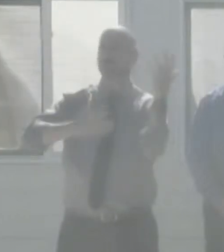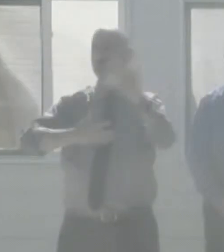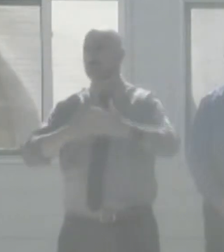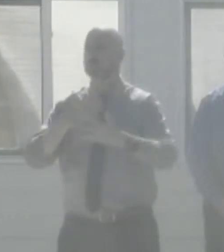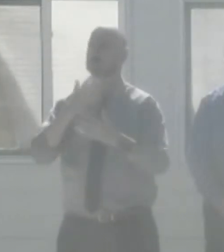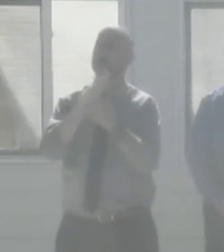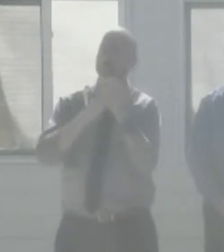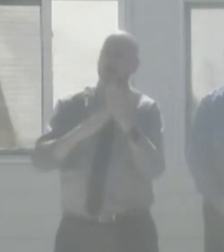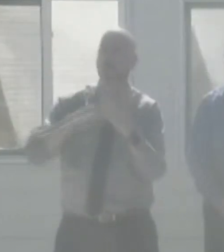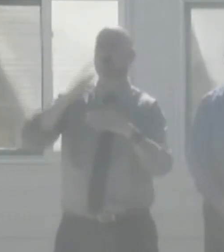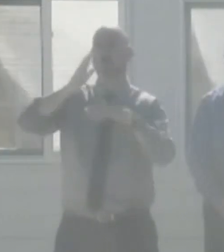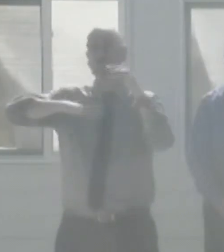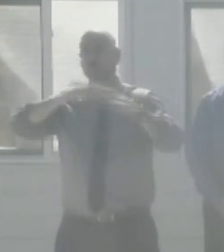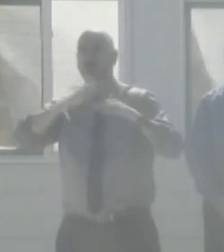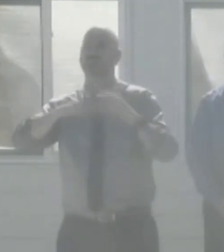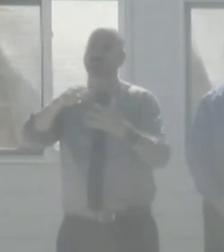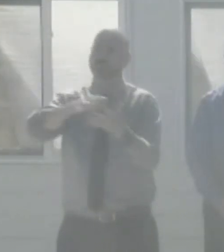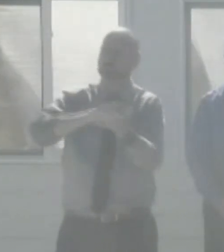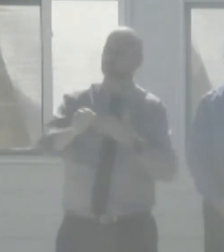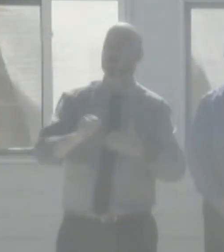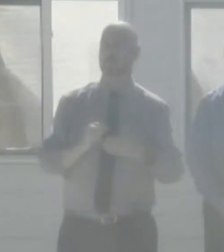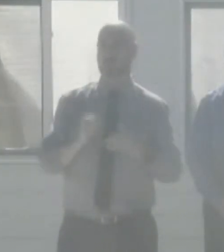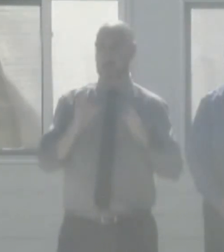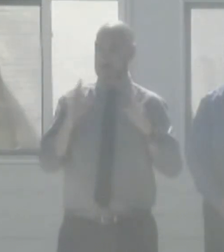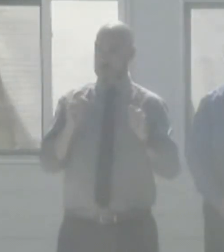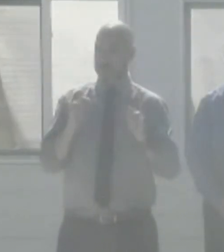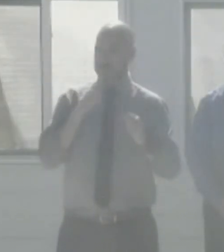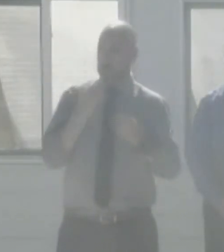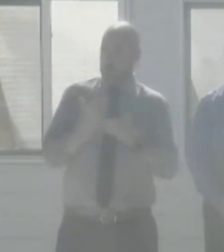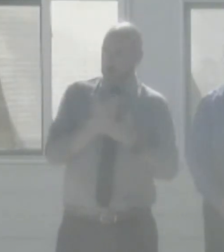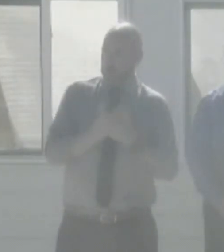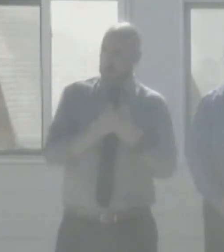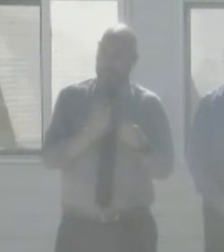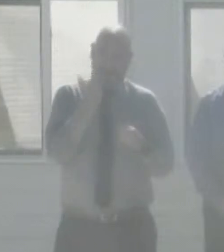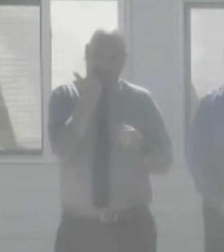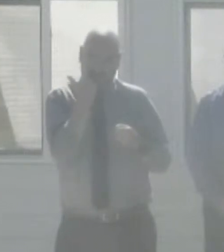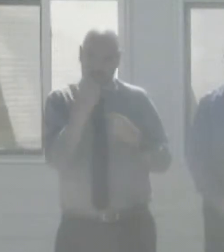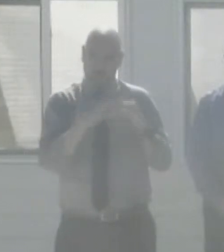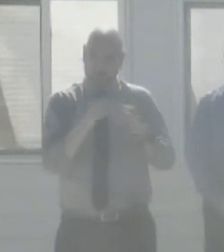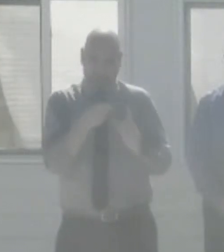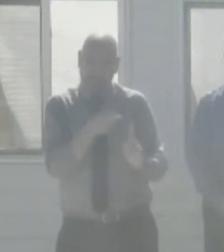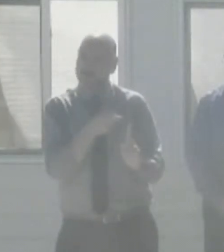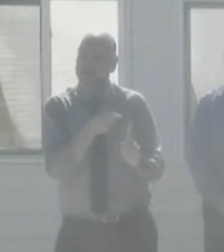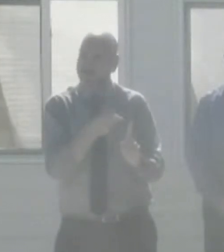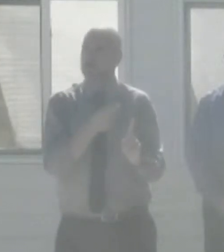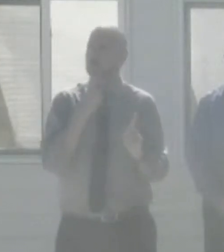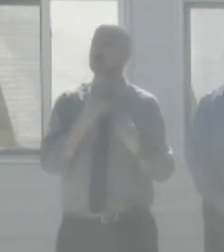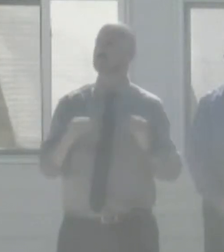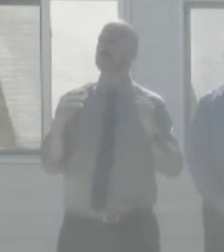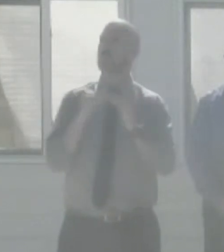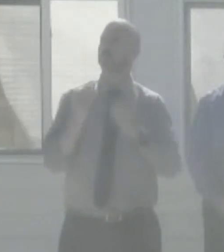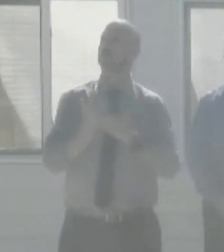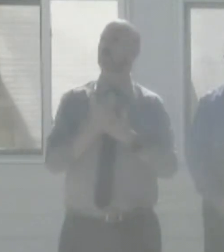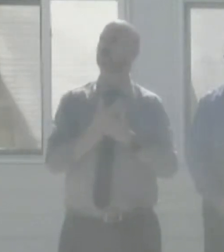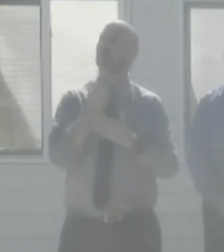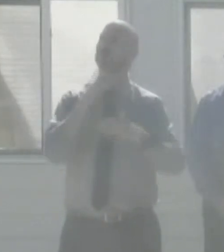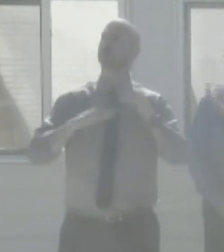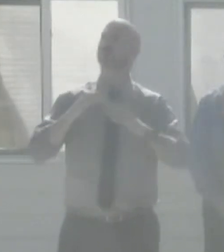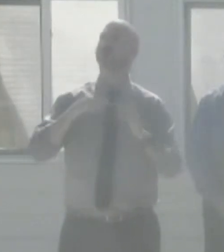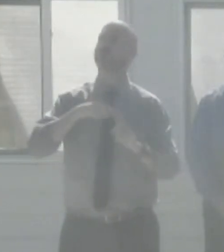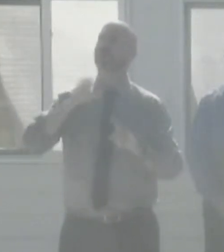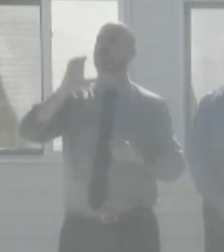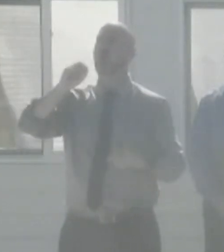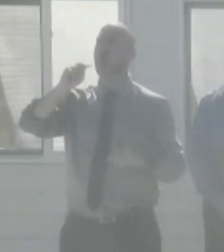but you have some of those newer homes that have been built with more updated building code. They seem to fare very well.